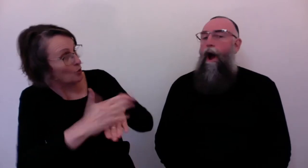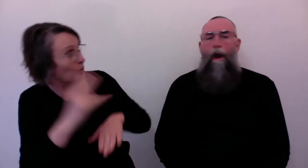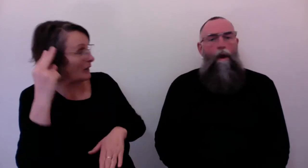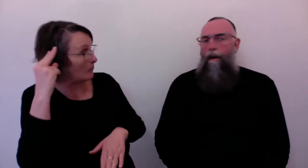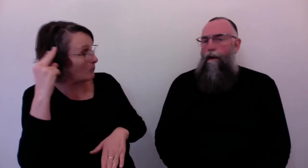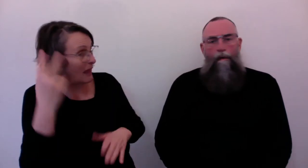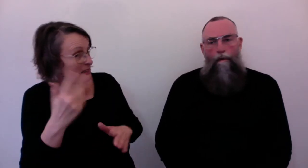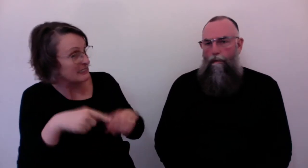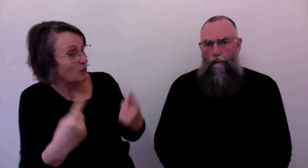because my